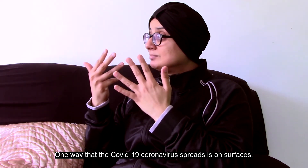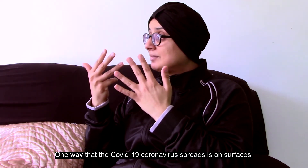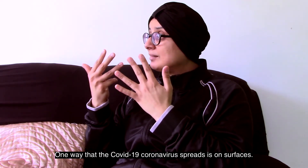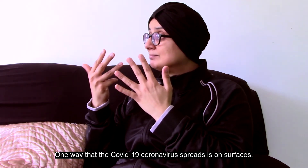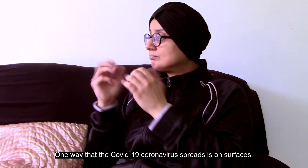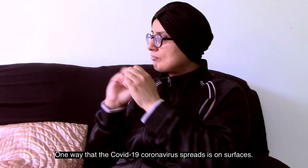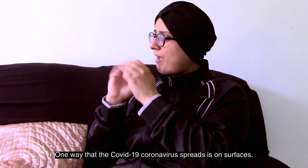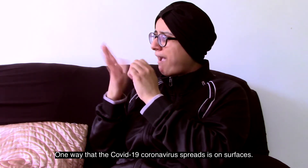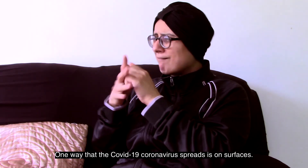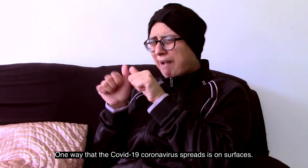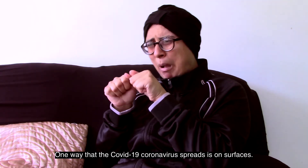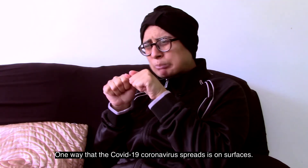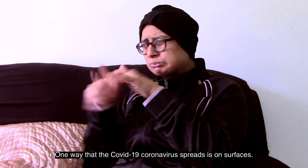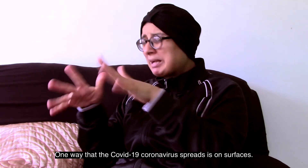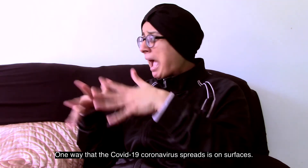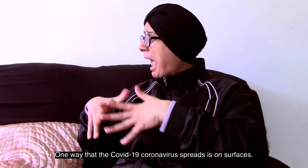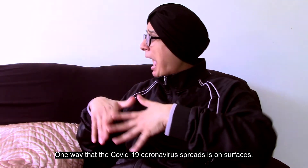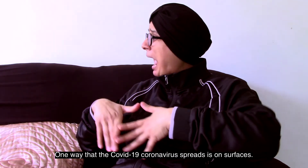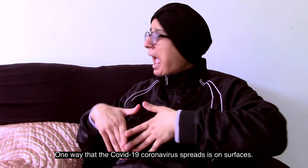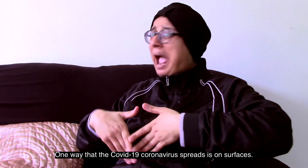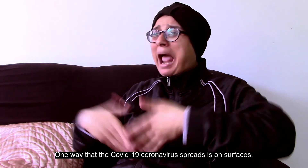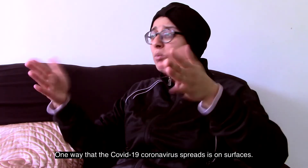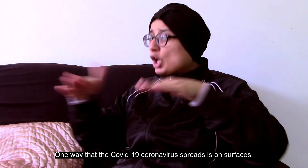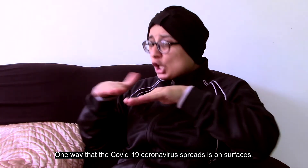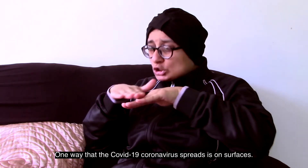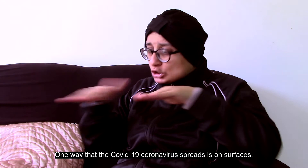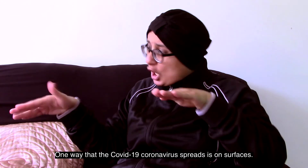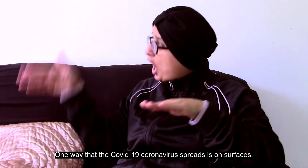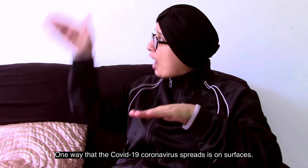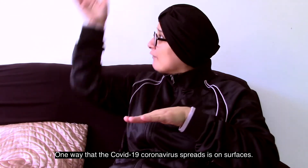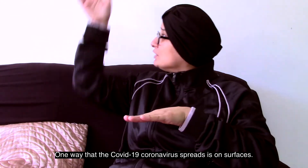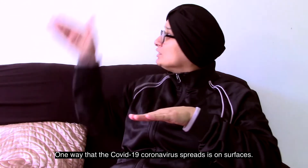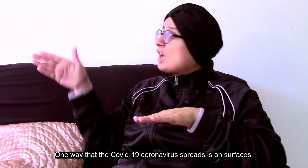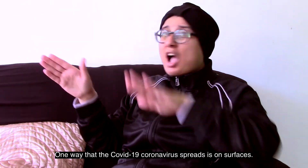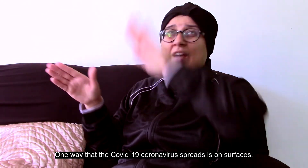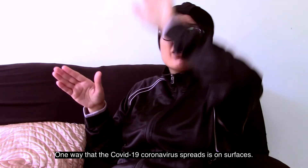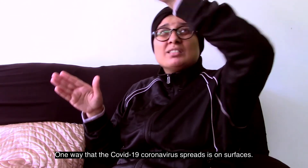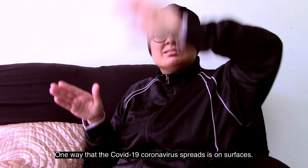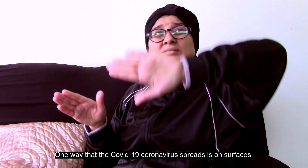One way that the COVID-19 coronavirus spreads is on surfaces.